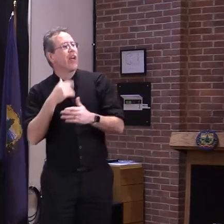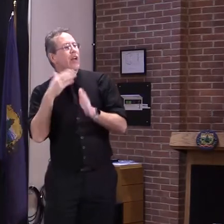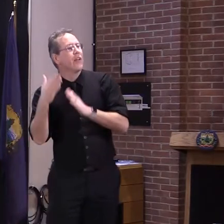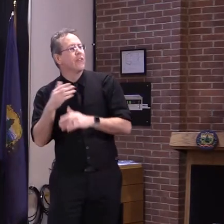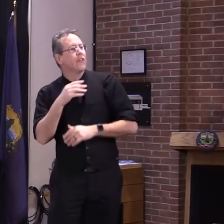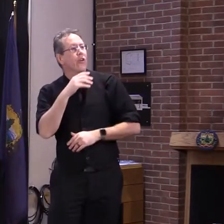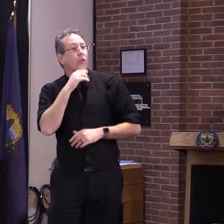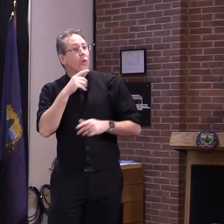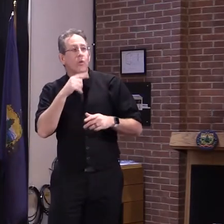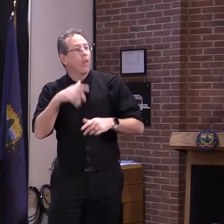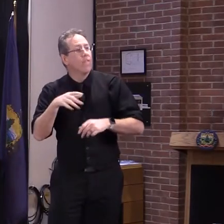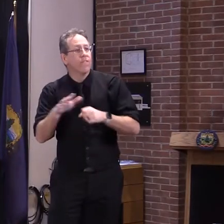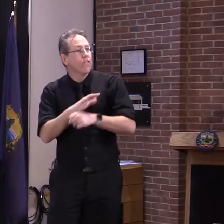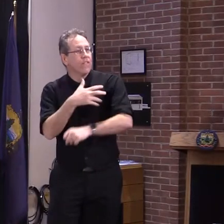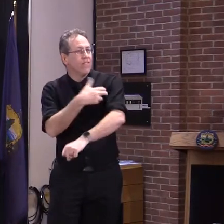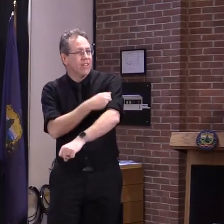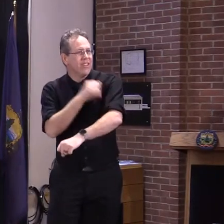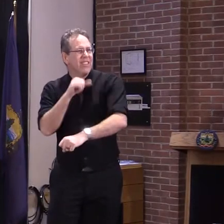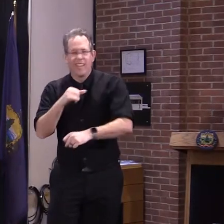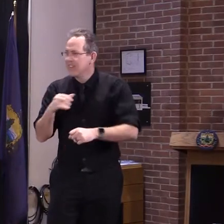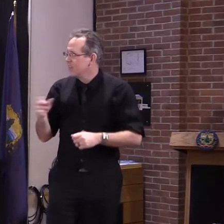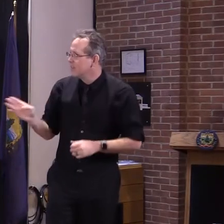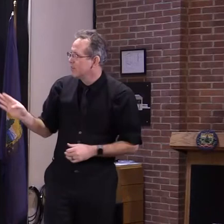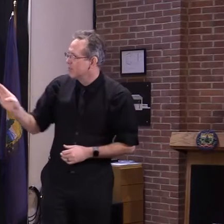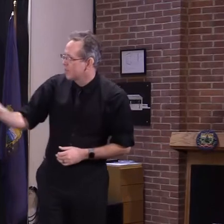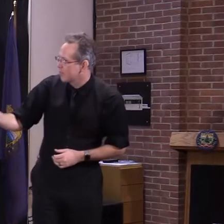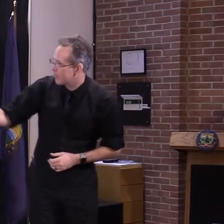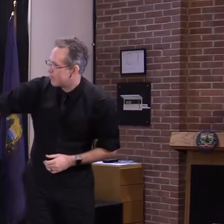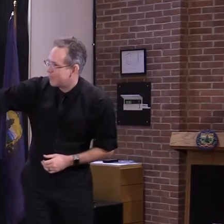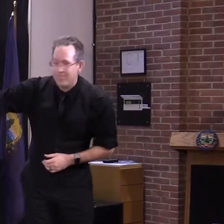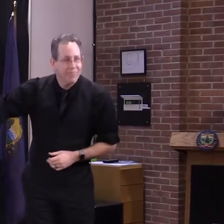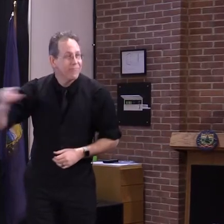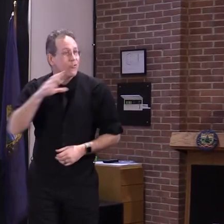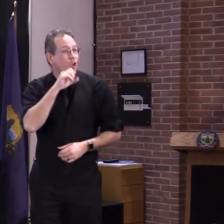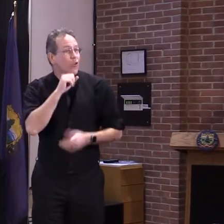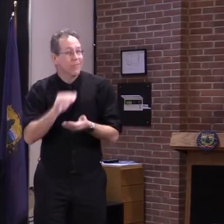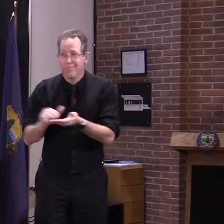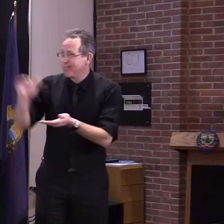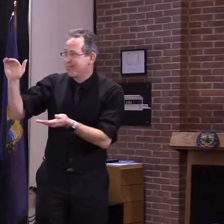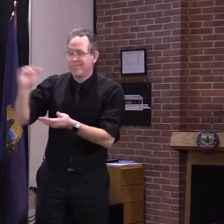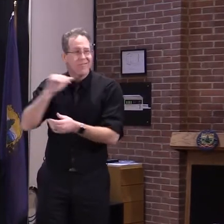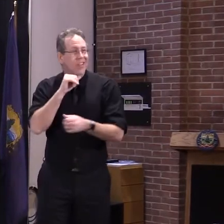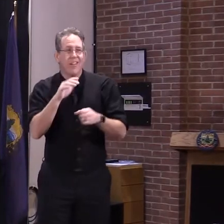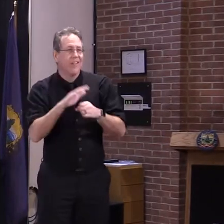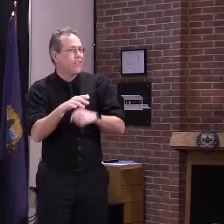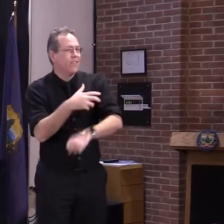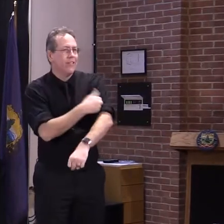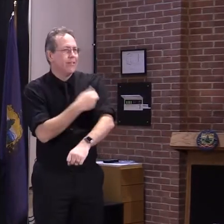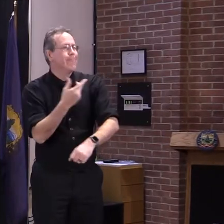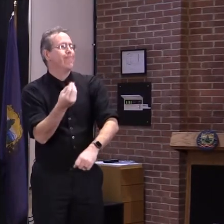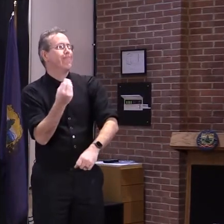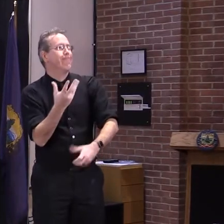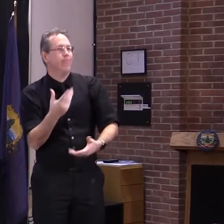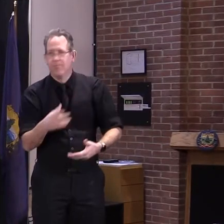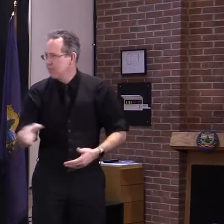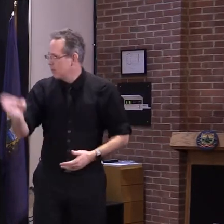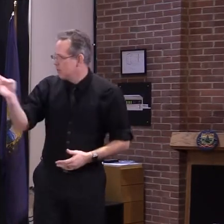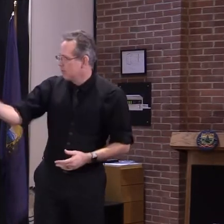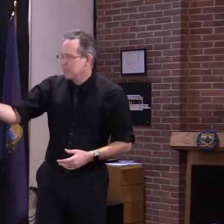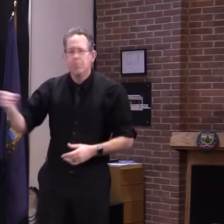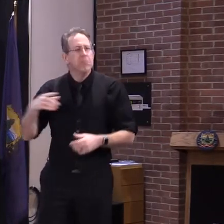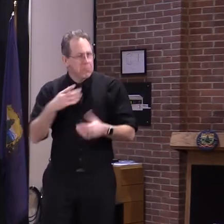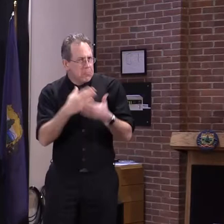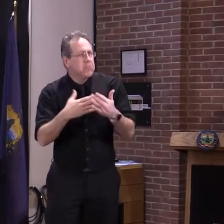between those who are not fully vaccinated compared to those who are fully vaccinated and boosted in terms of hospitalizations and hospital